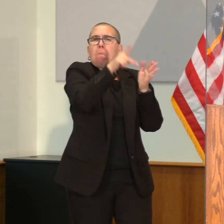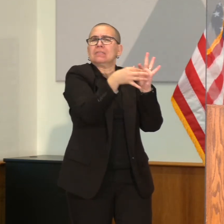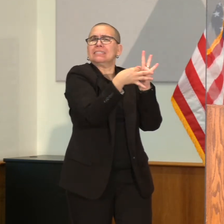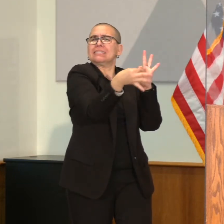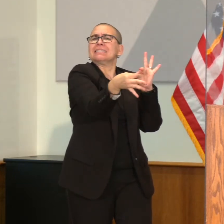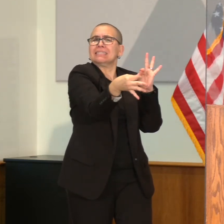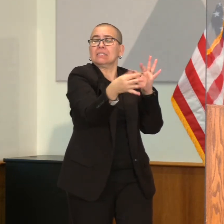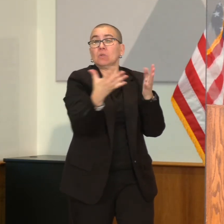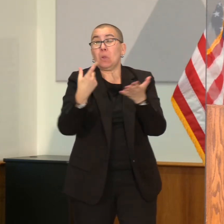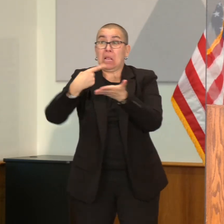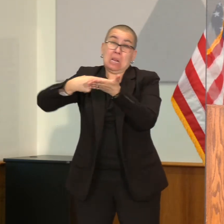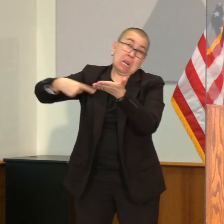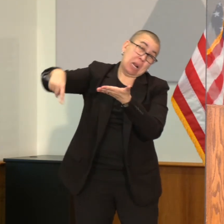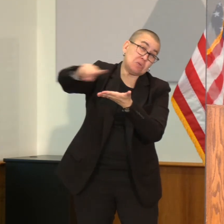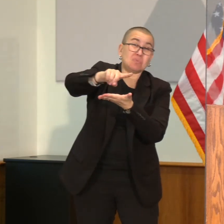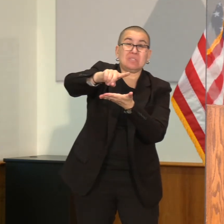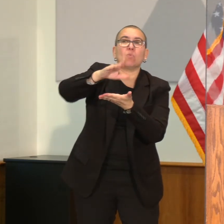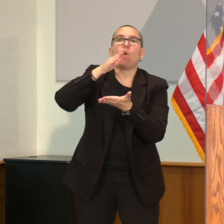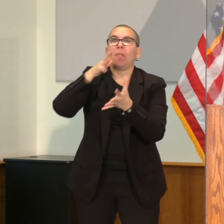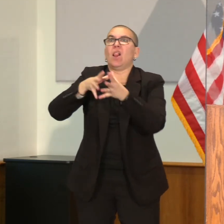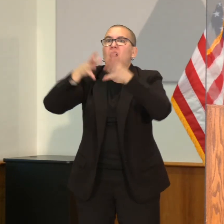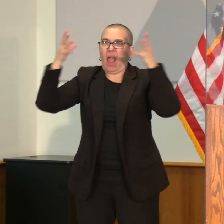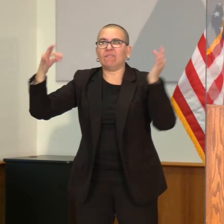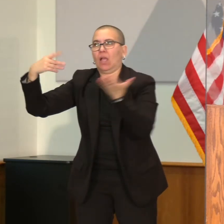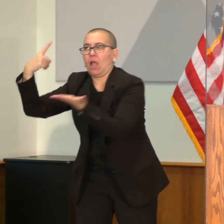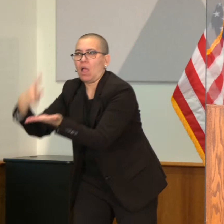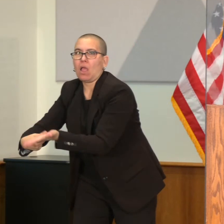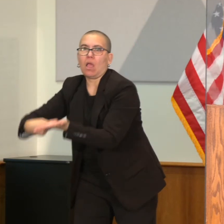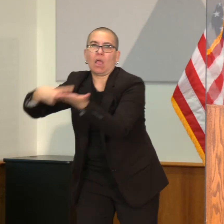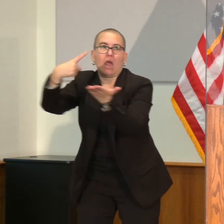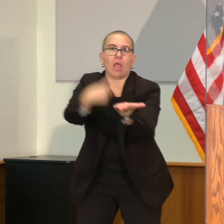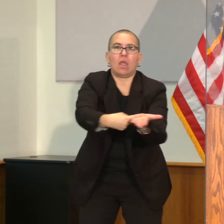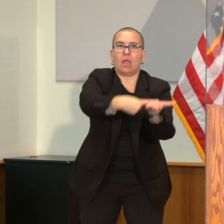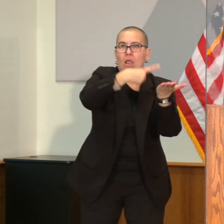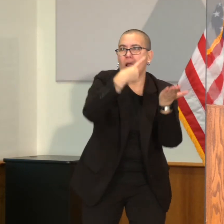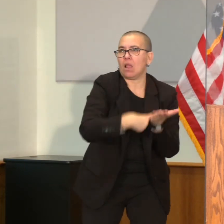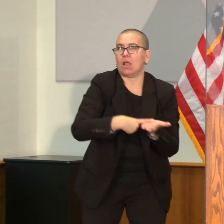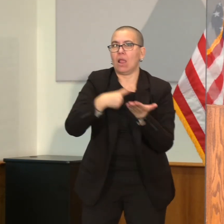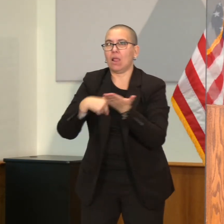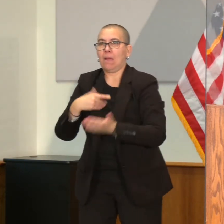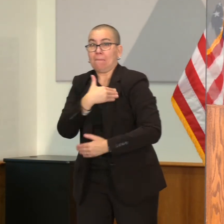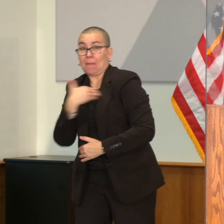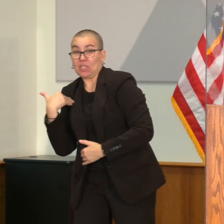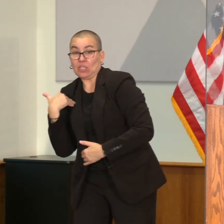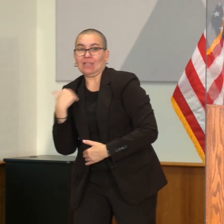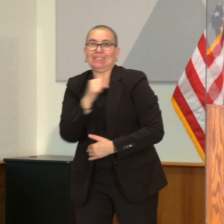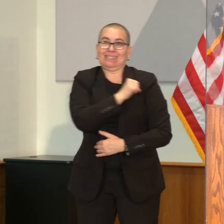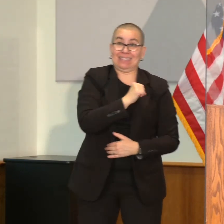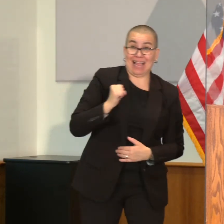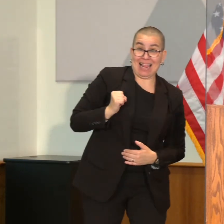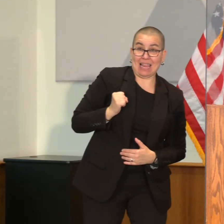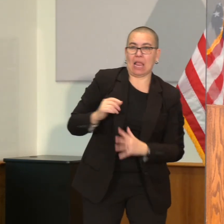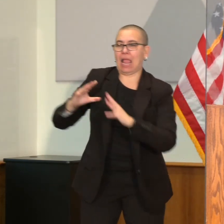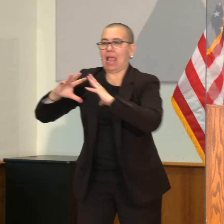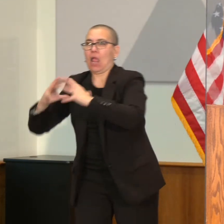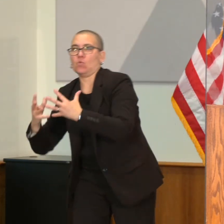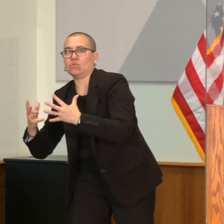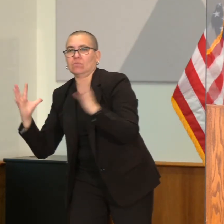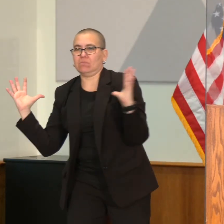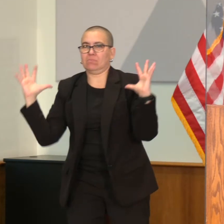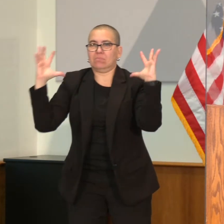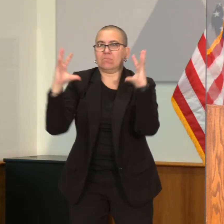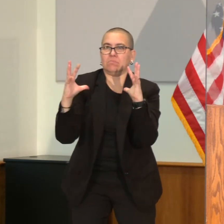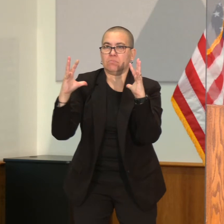there will be a lot of conversations between members from the Senate and the House to try to find common ground. Where